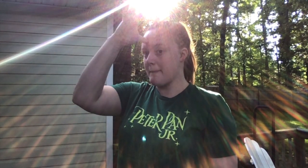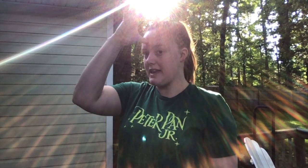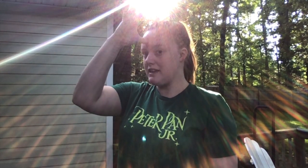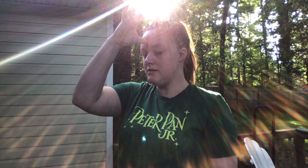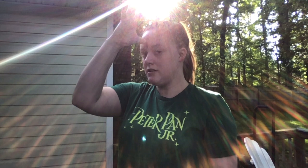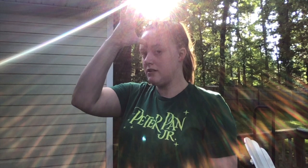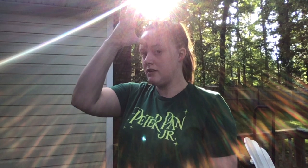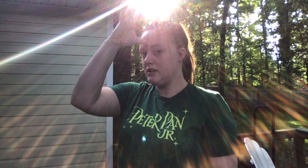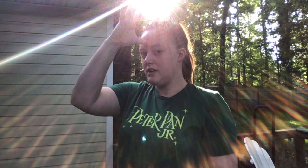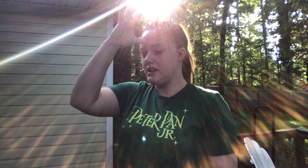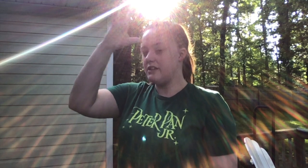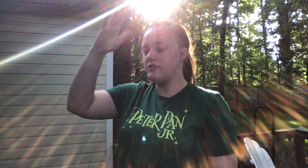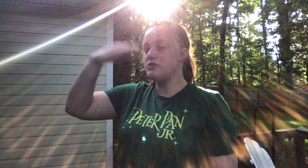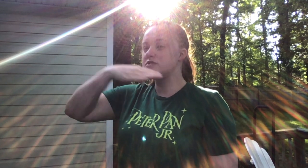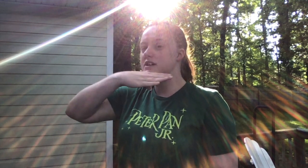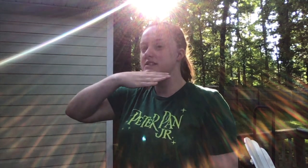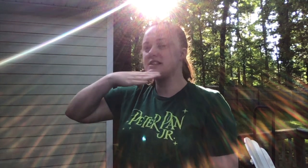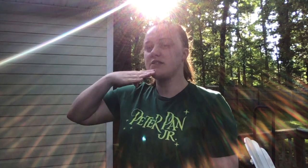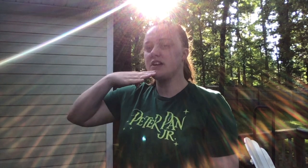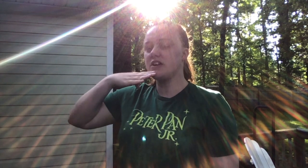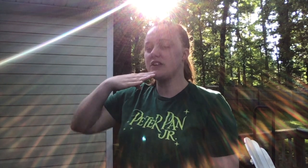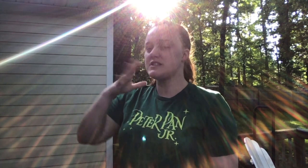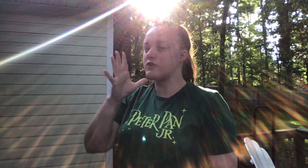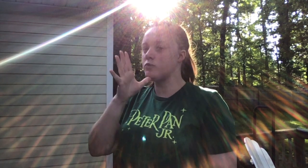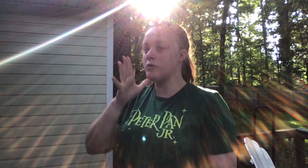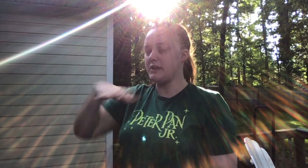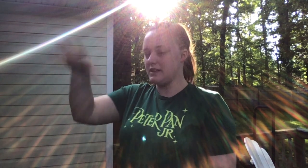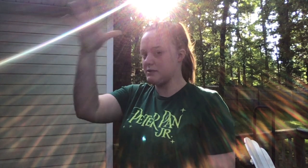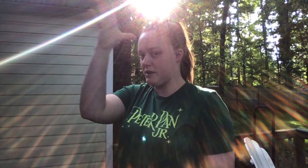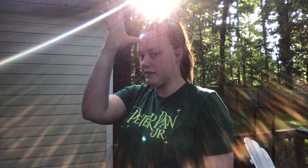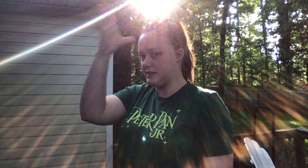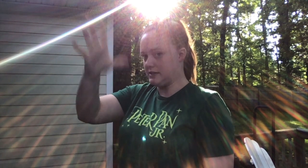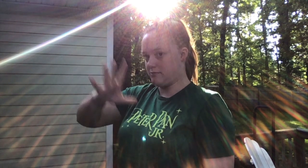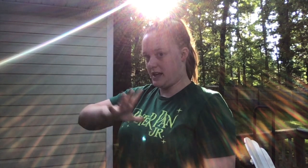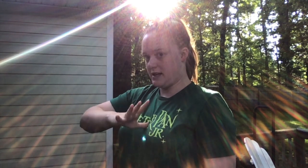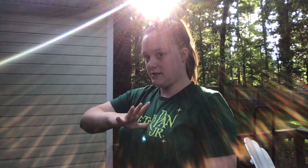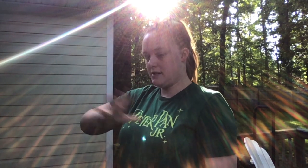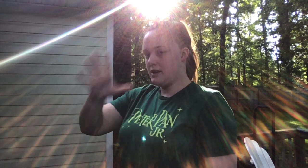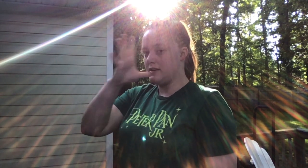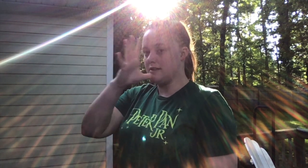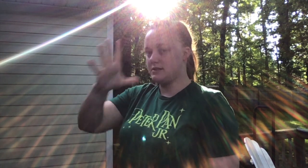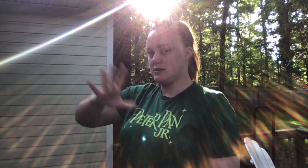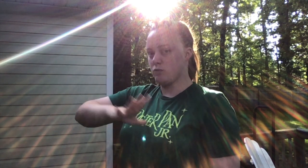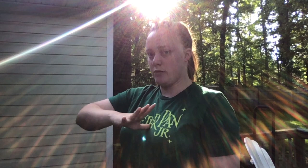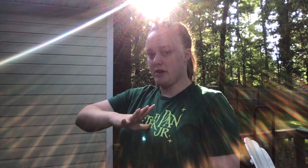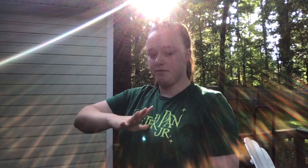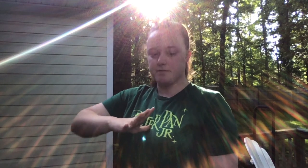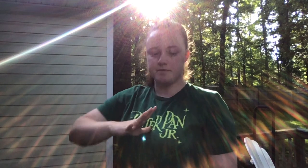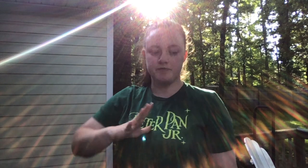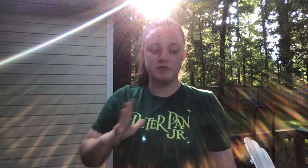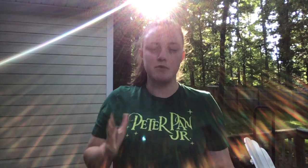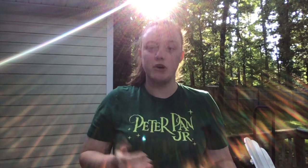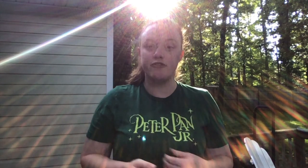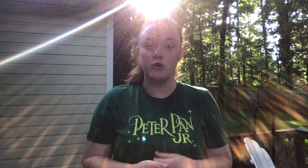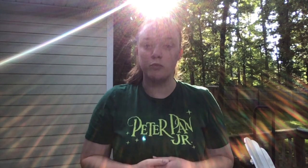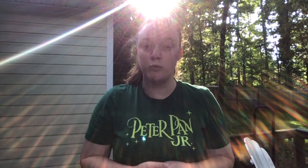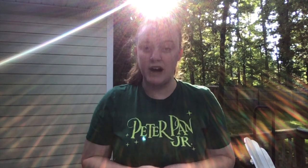man. And if you do signs down here, that's for a woman. That's why this is man and this is woman. But for wife